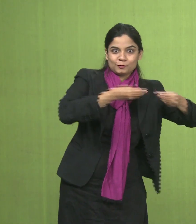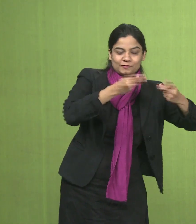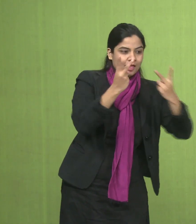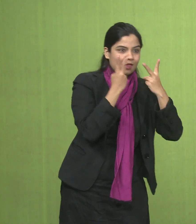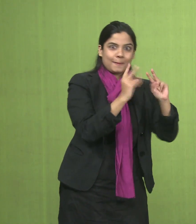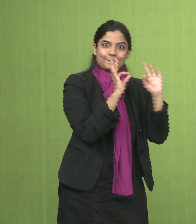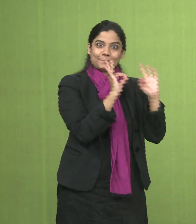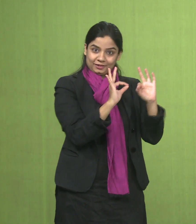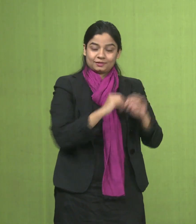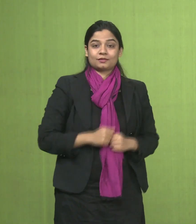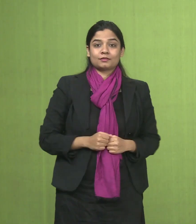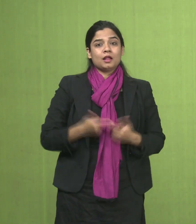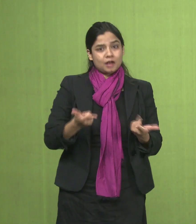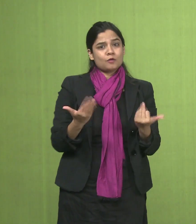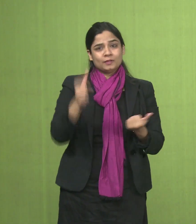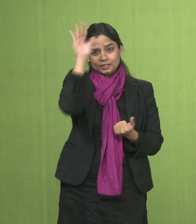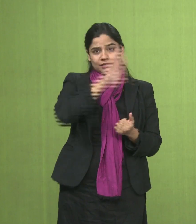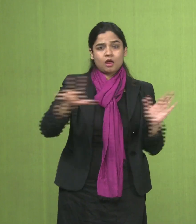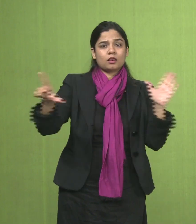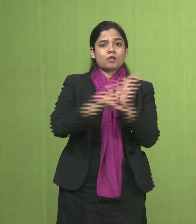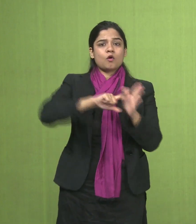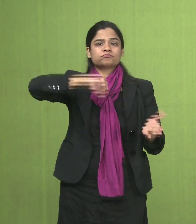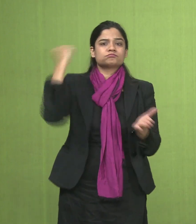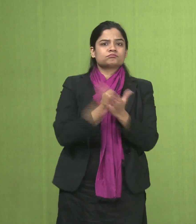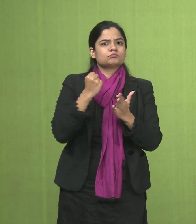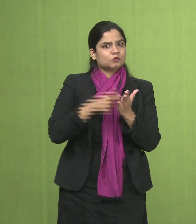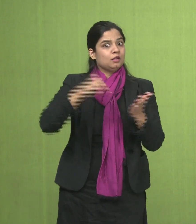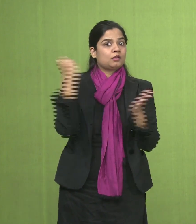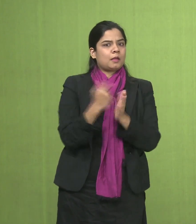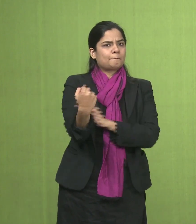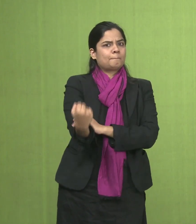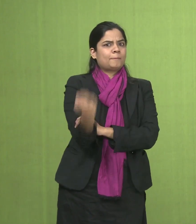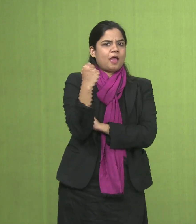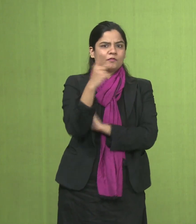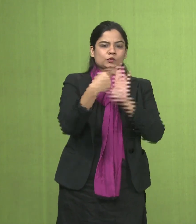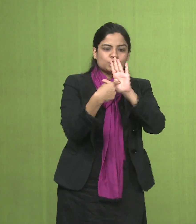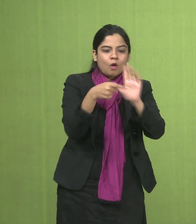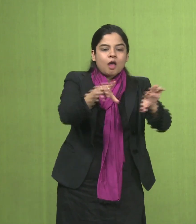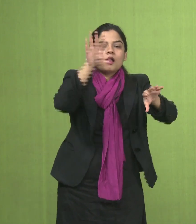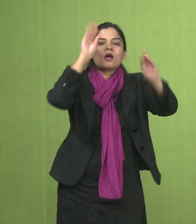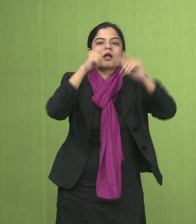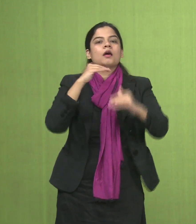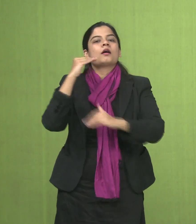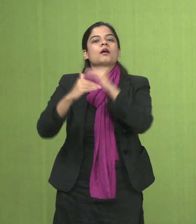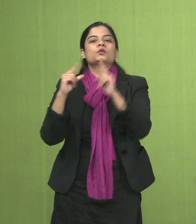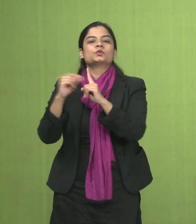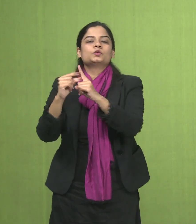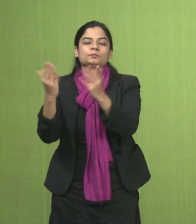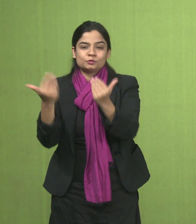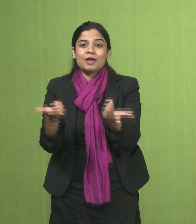Now that you have understood different solutions, we do have consumer acts in India. You can learn about